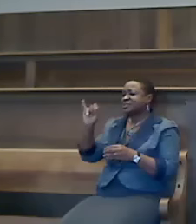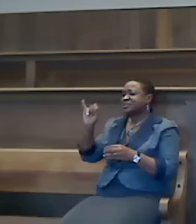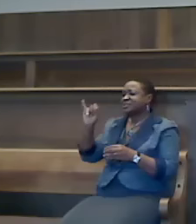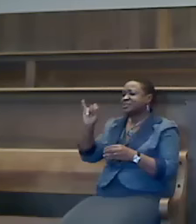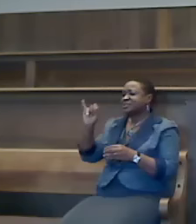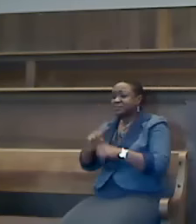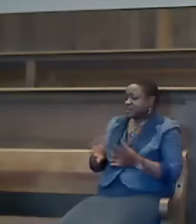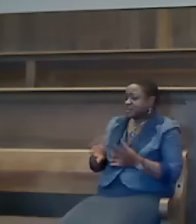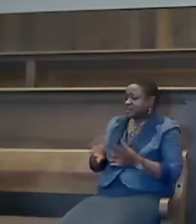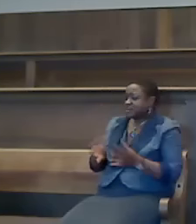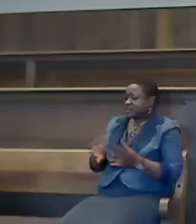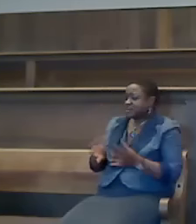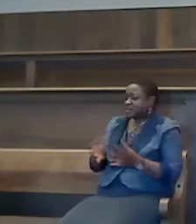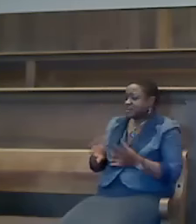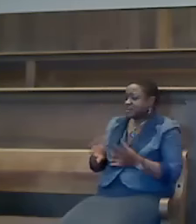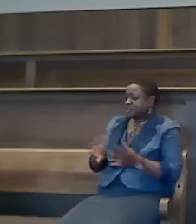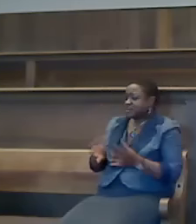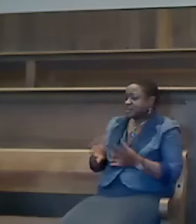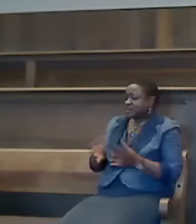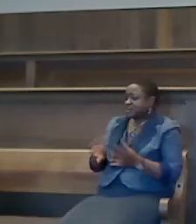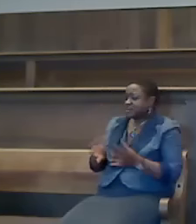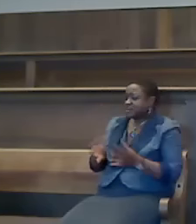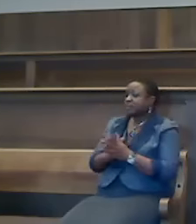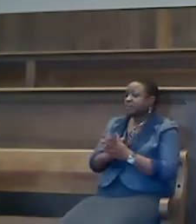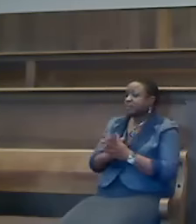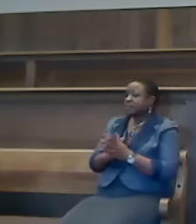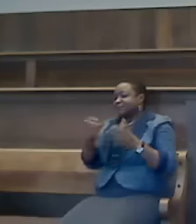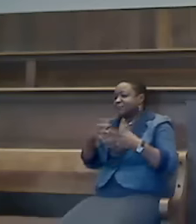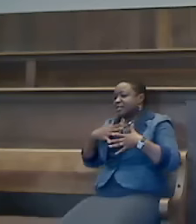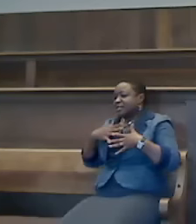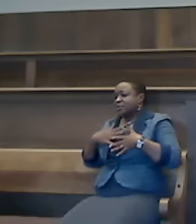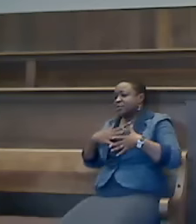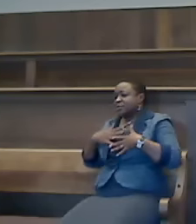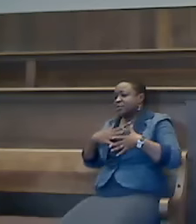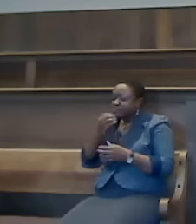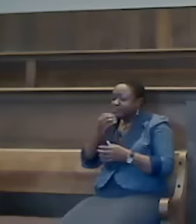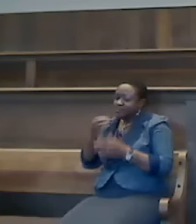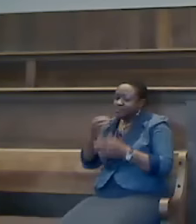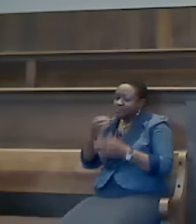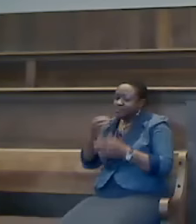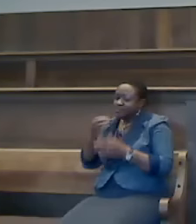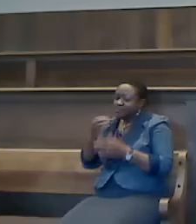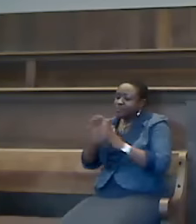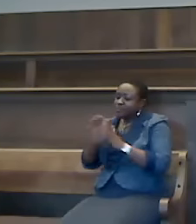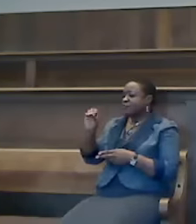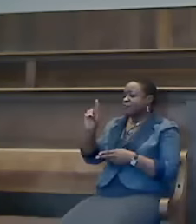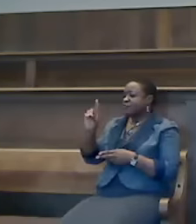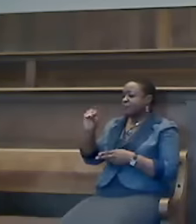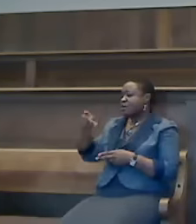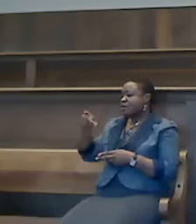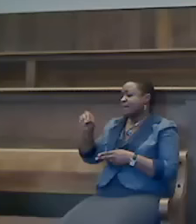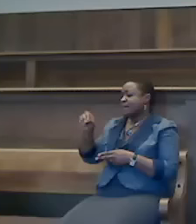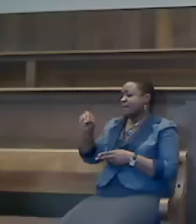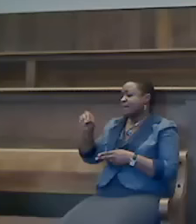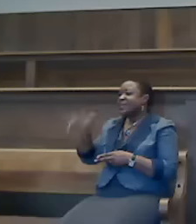I'm in the process of reading a very depressing book called Foodopoly, which talks about